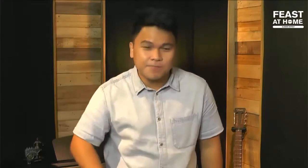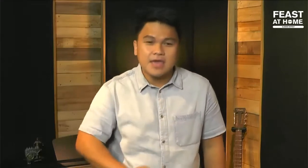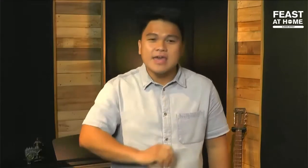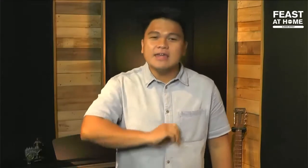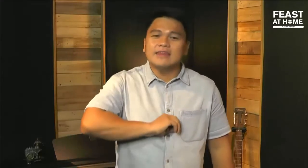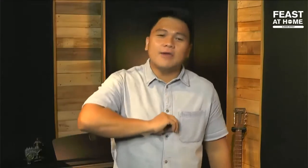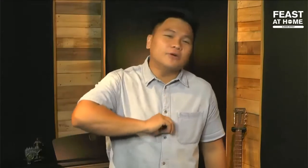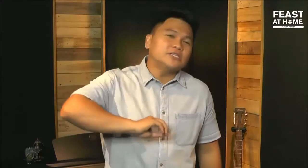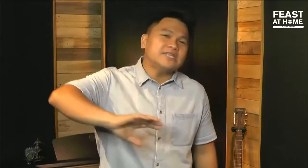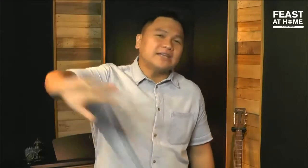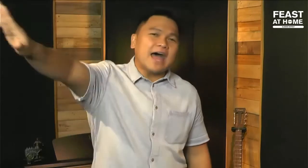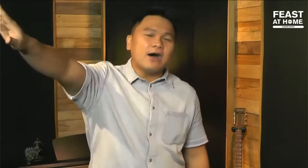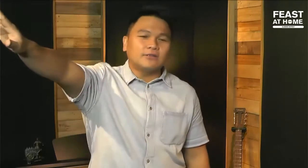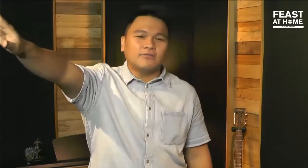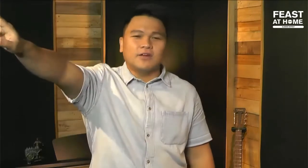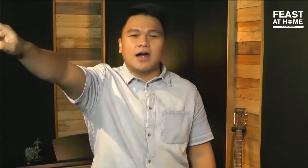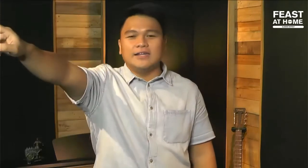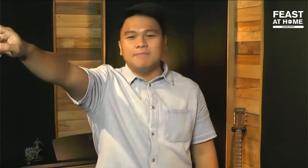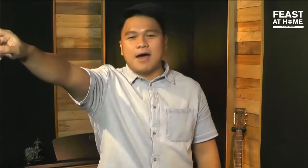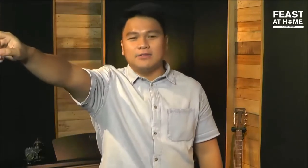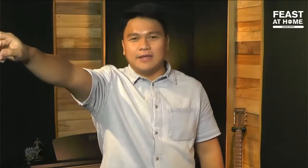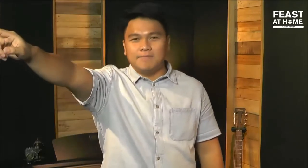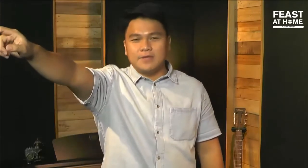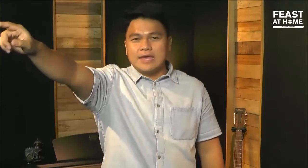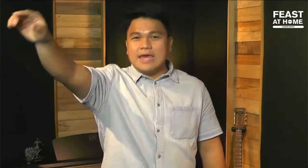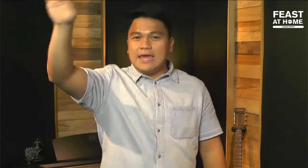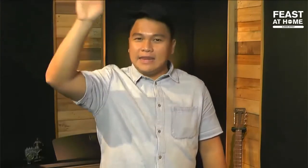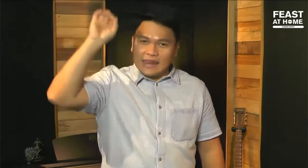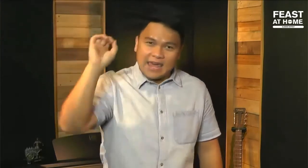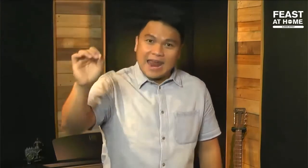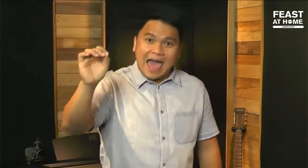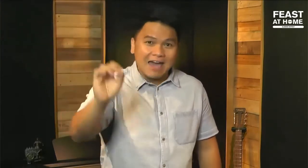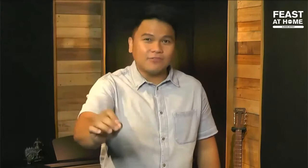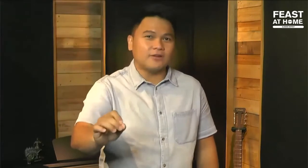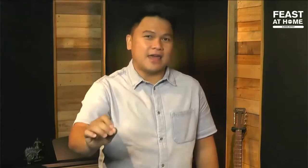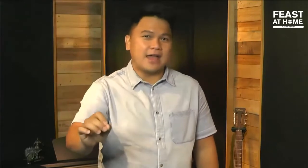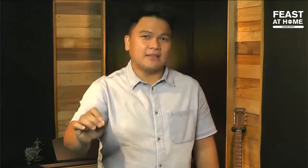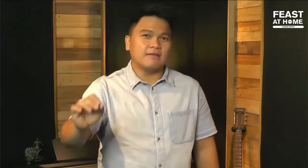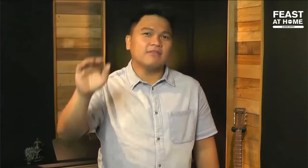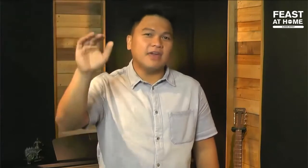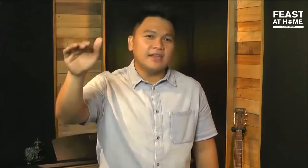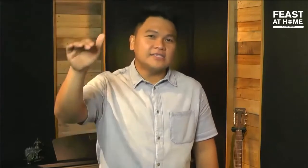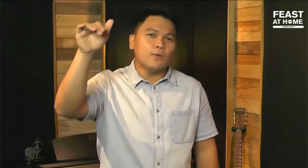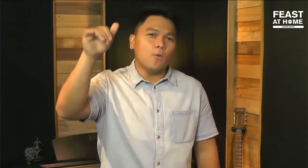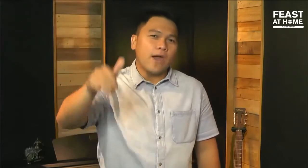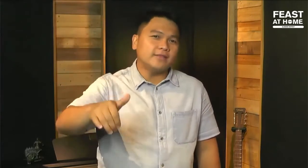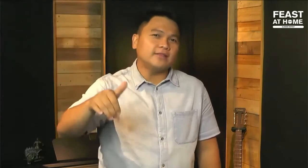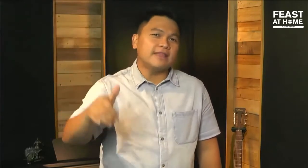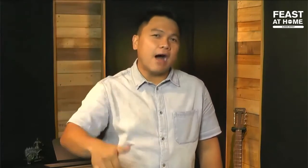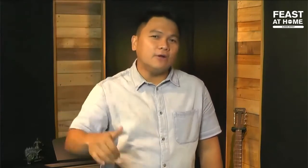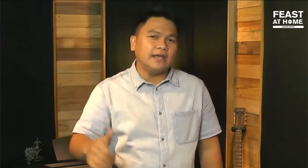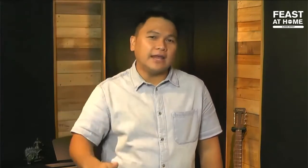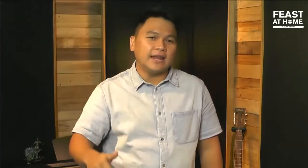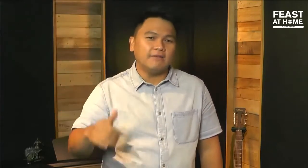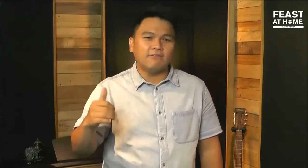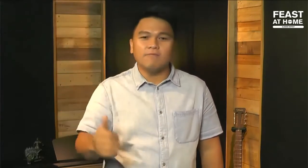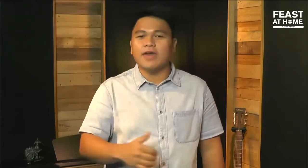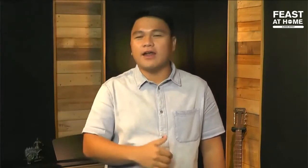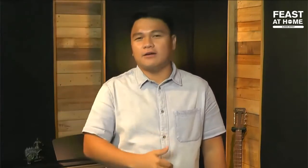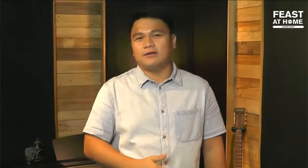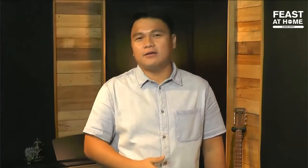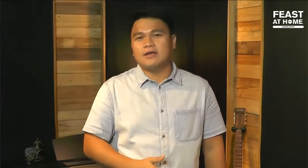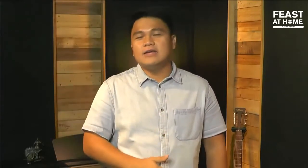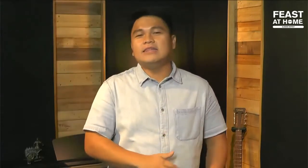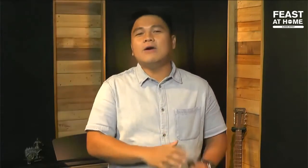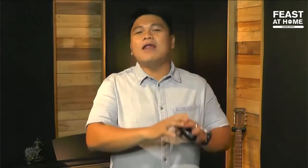next? They were sent out of the Garden Mountain, and then after that, things went downhill from